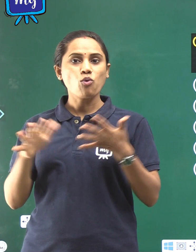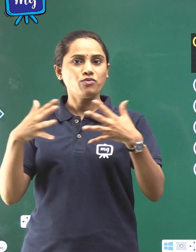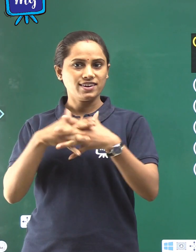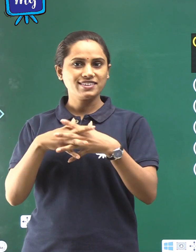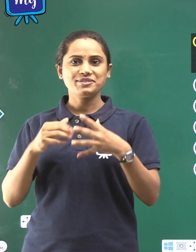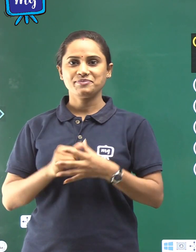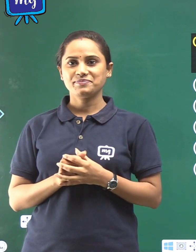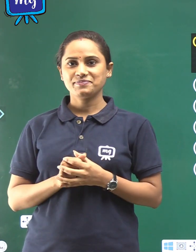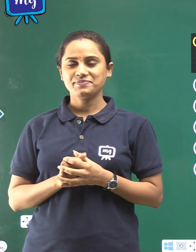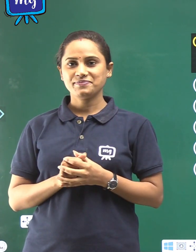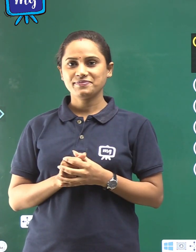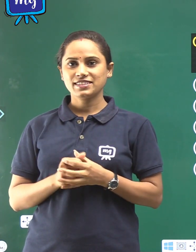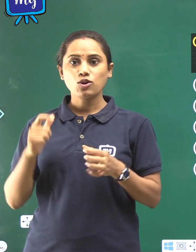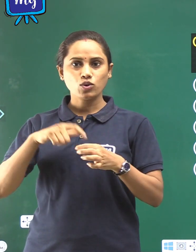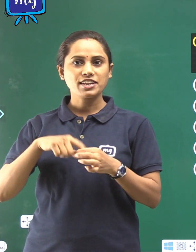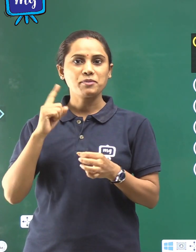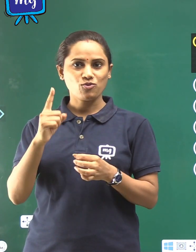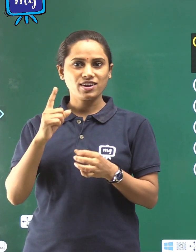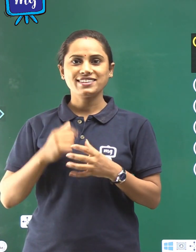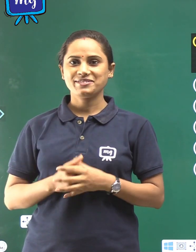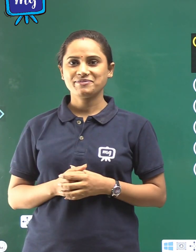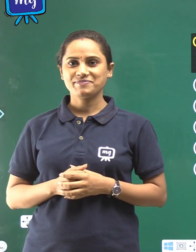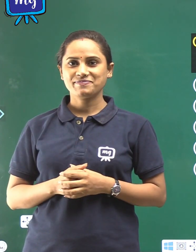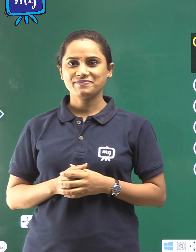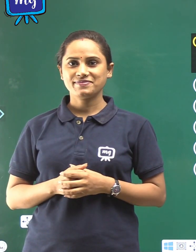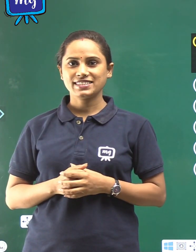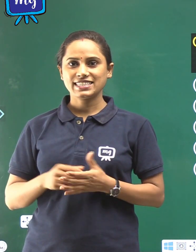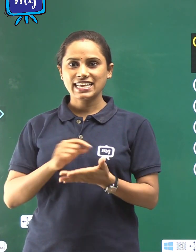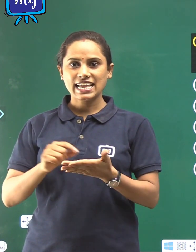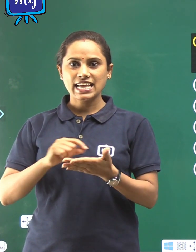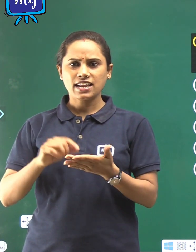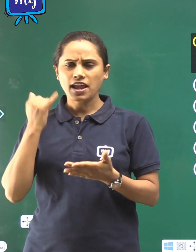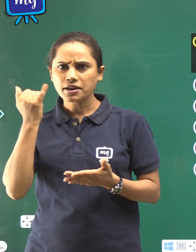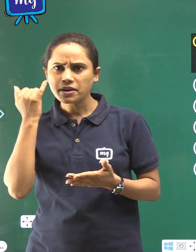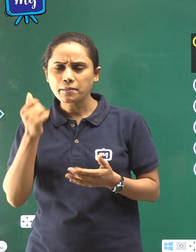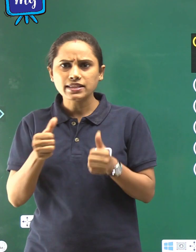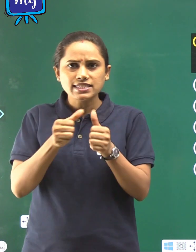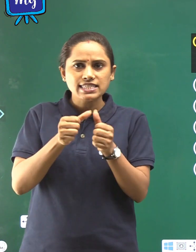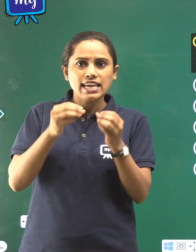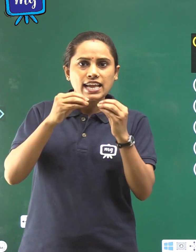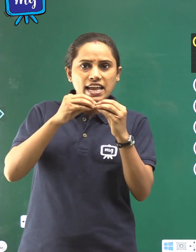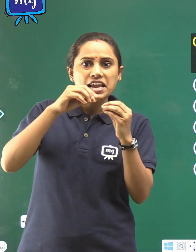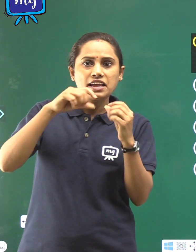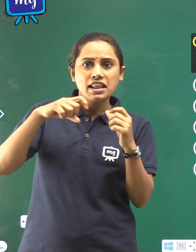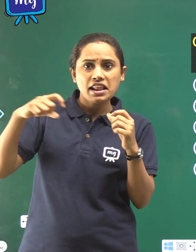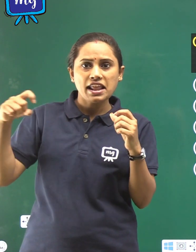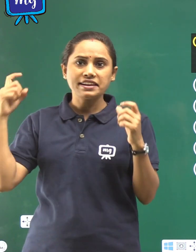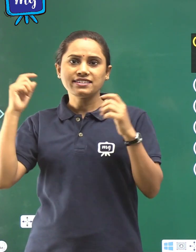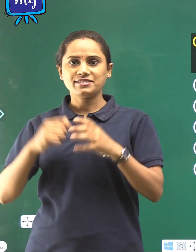Homework. Question number 1. Write missing letter